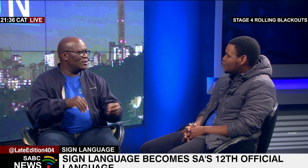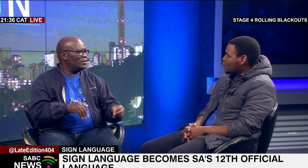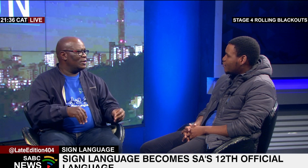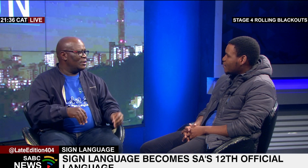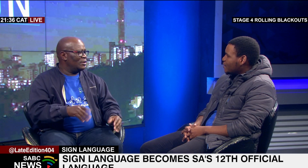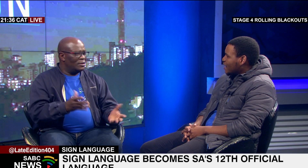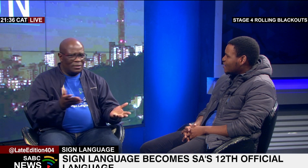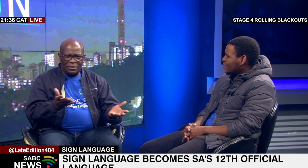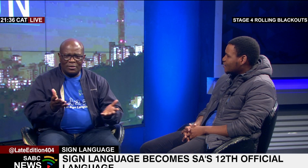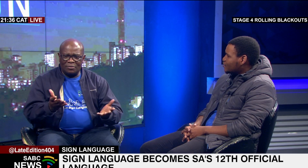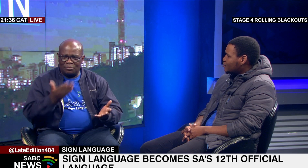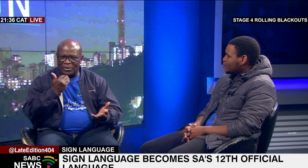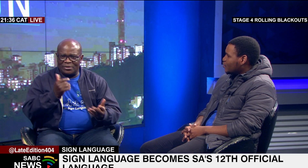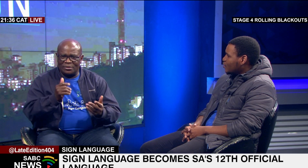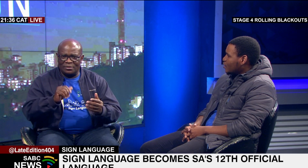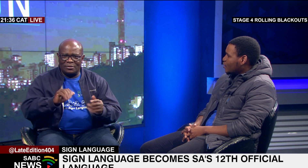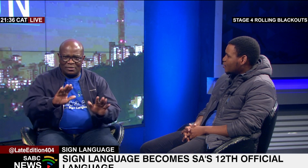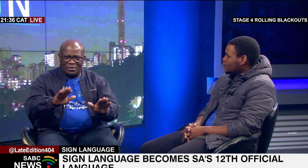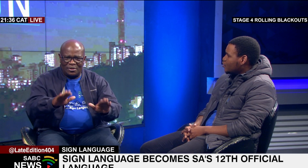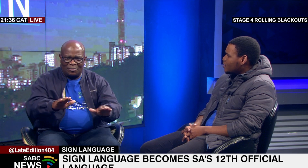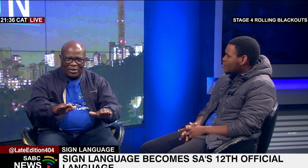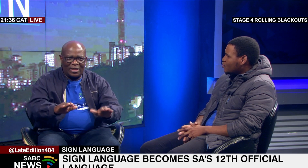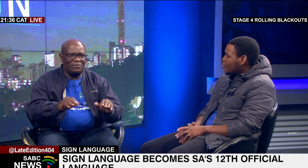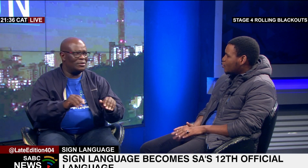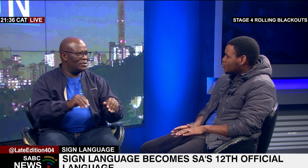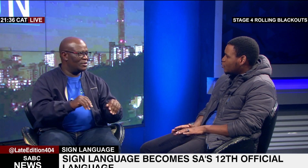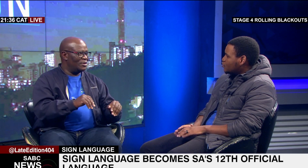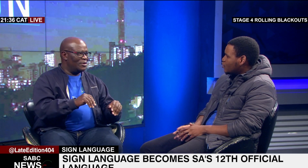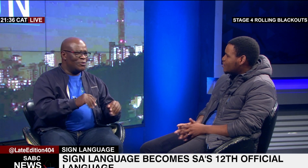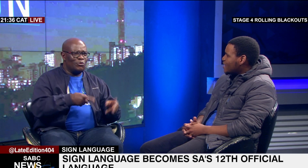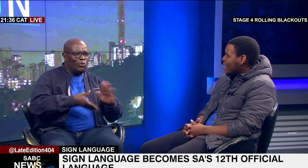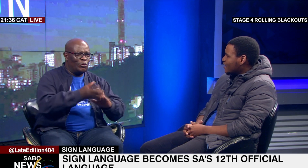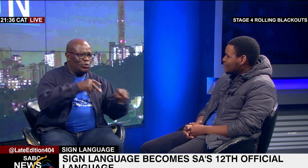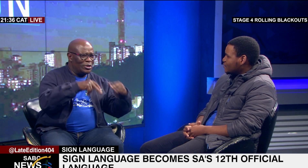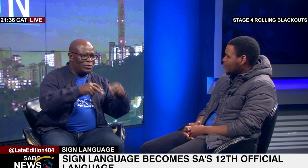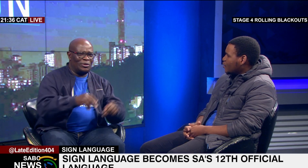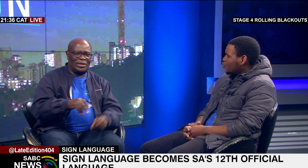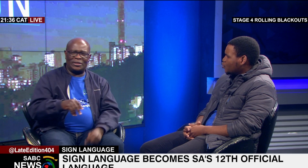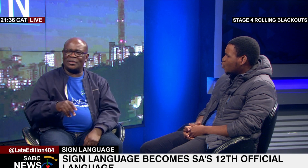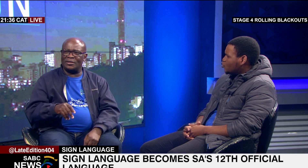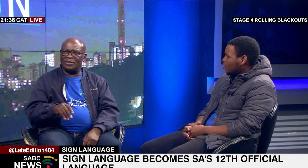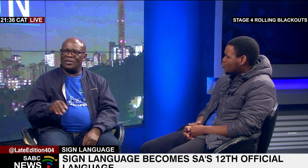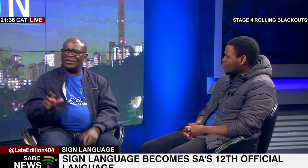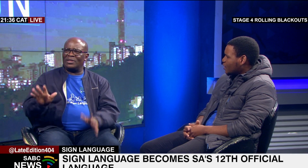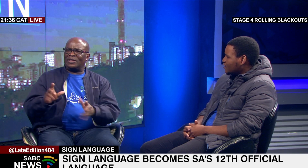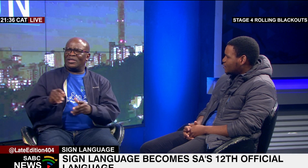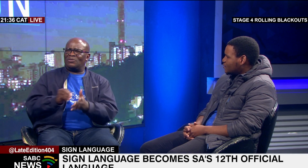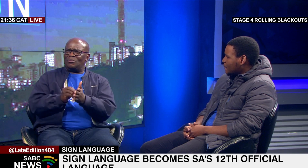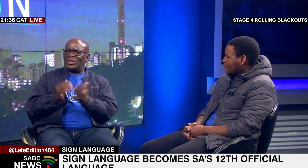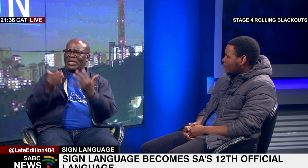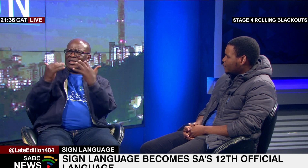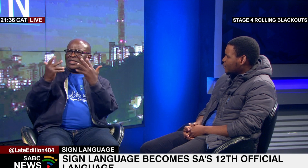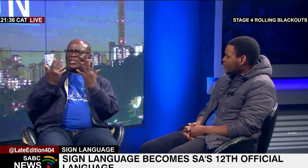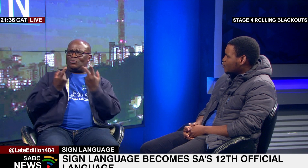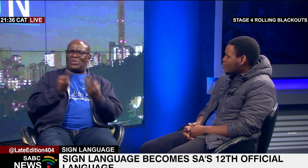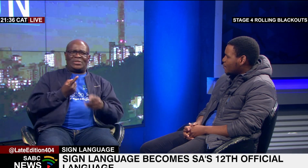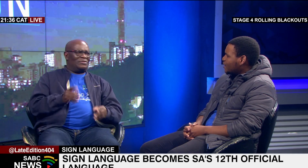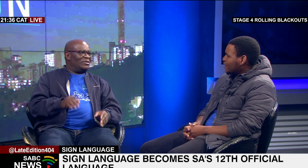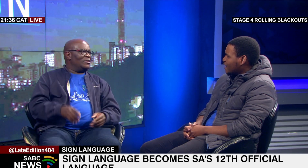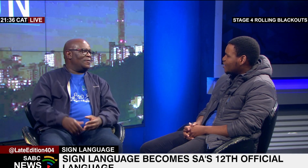your family gatherings, you know, they say, no, don't sign. When you go to a restaurant, we are bringing attention